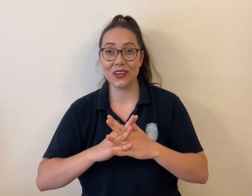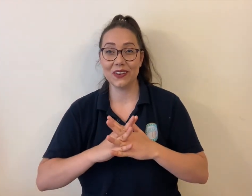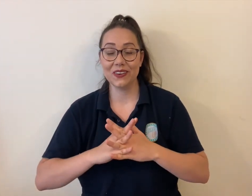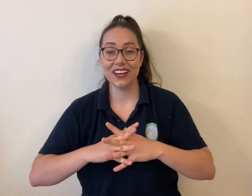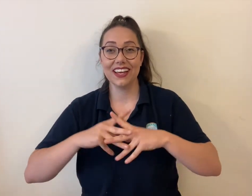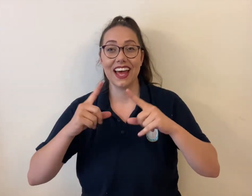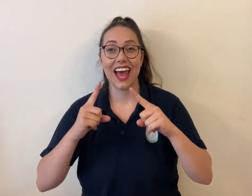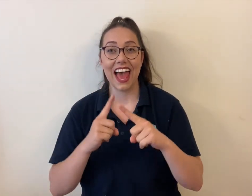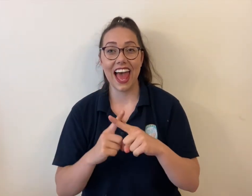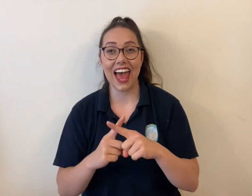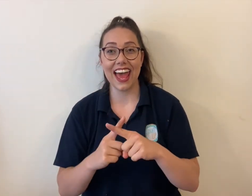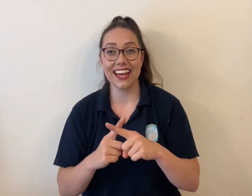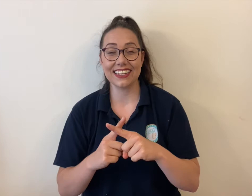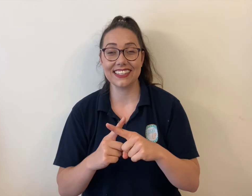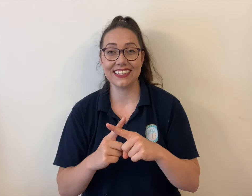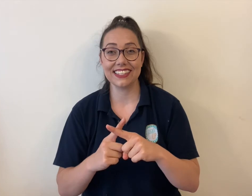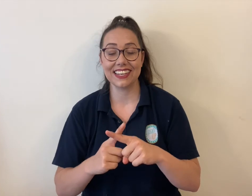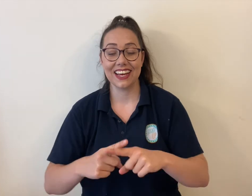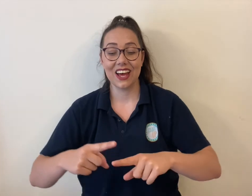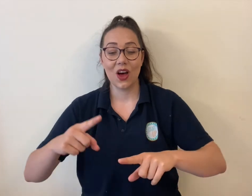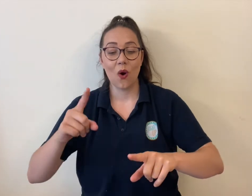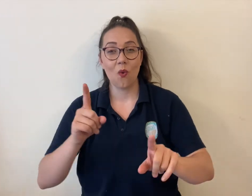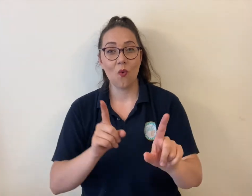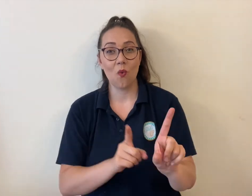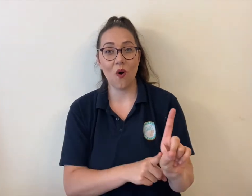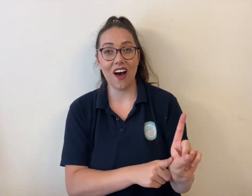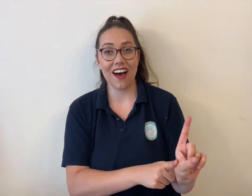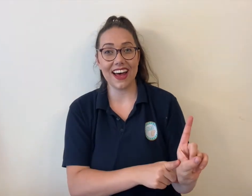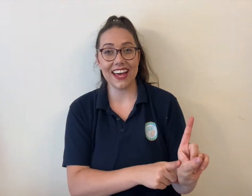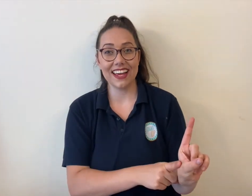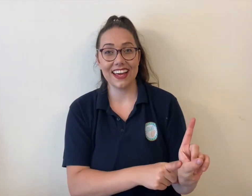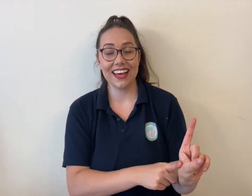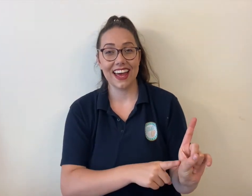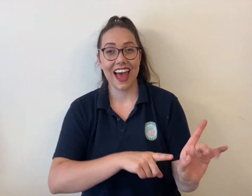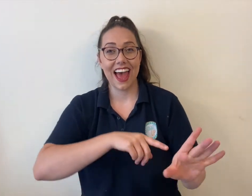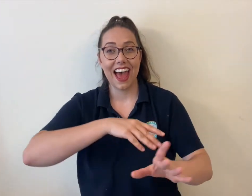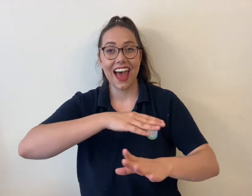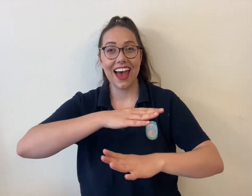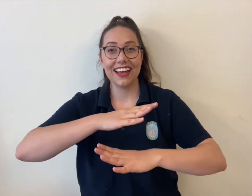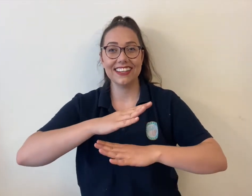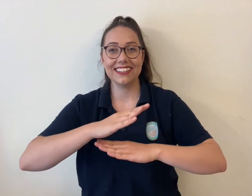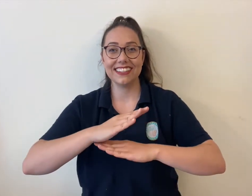W, X, Y, and Z.